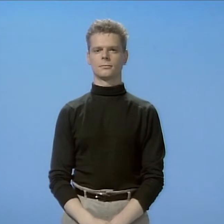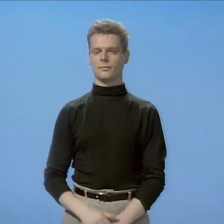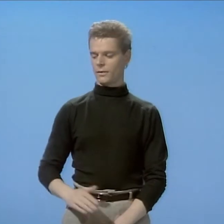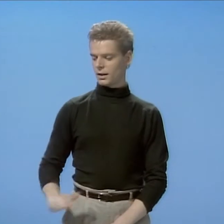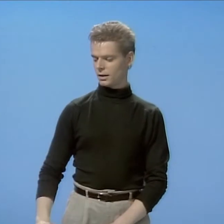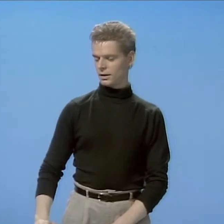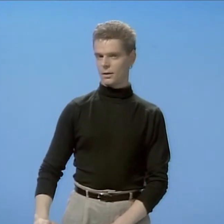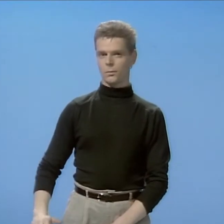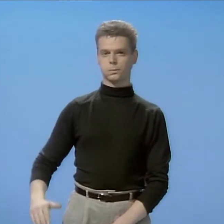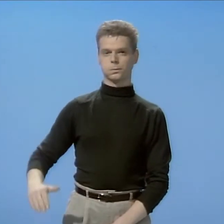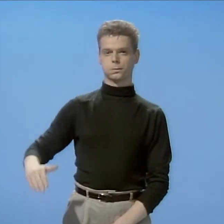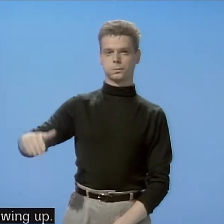Growing up.